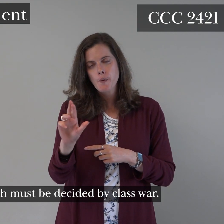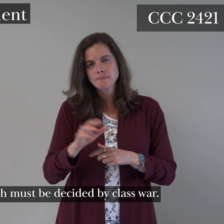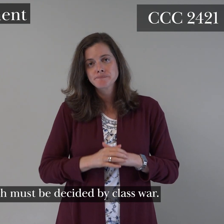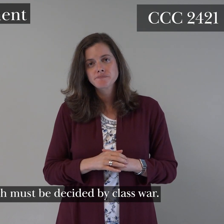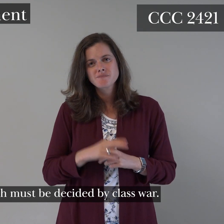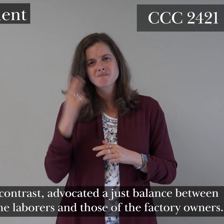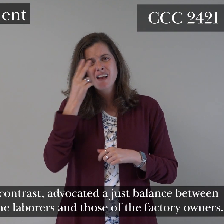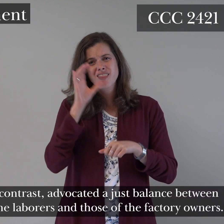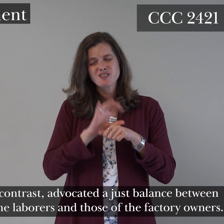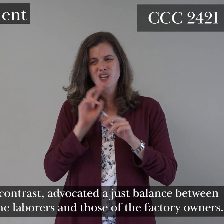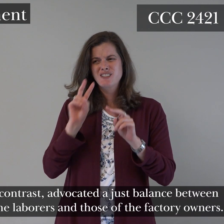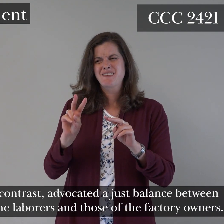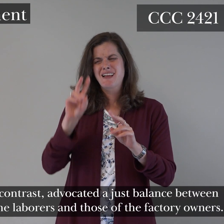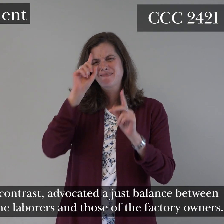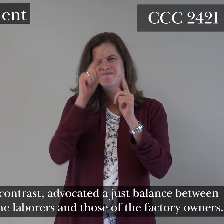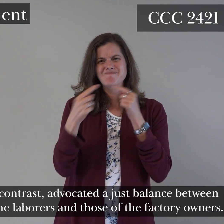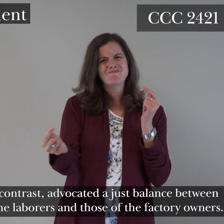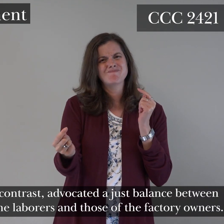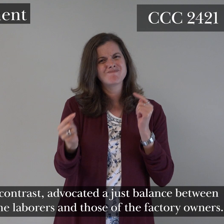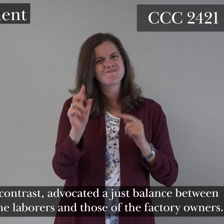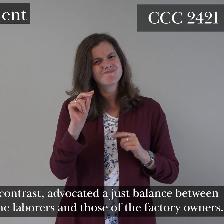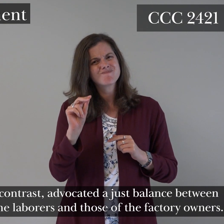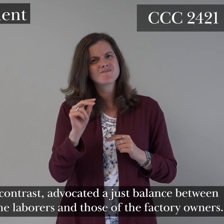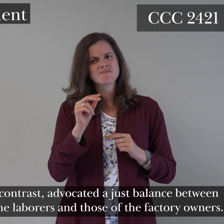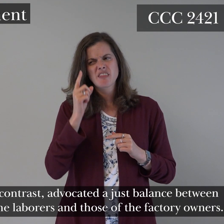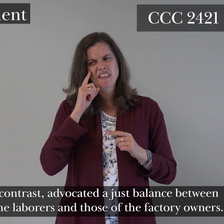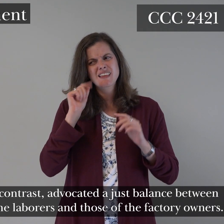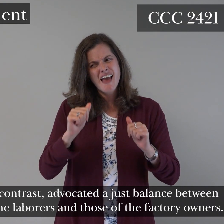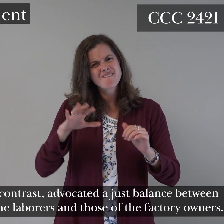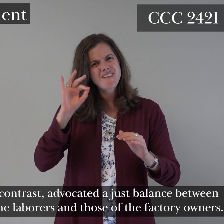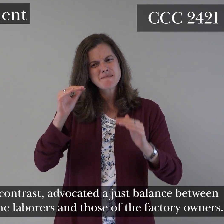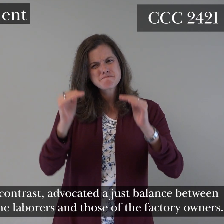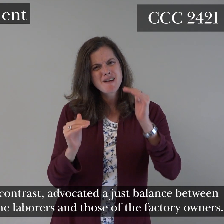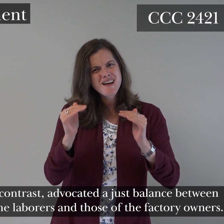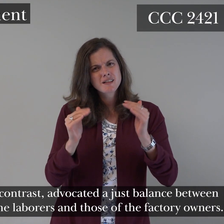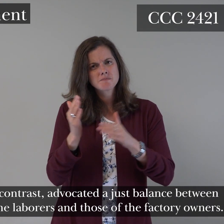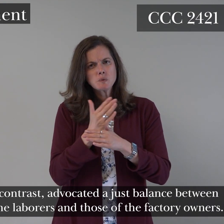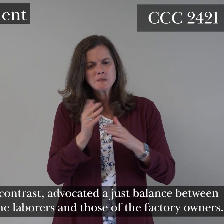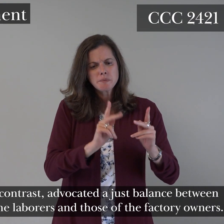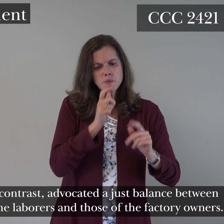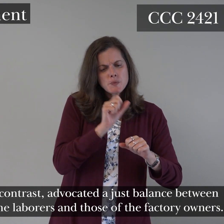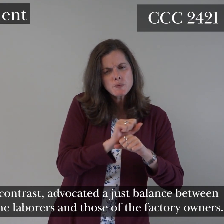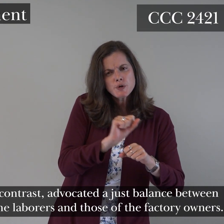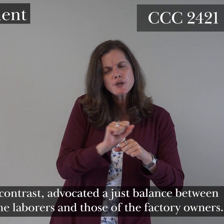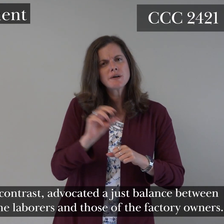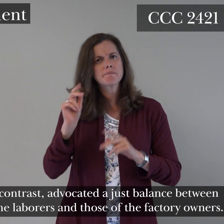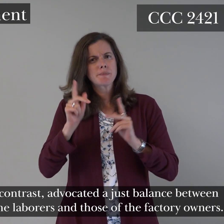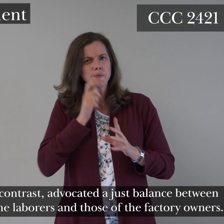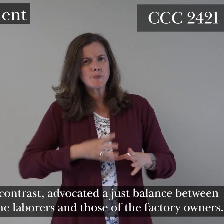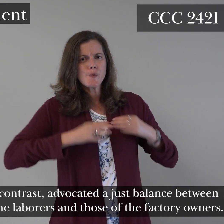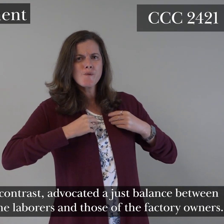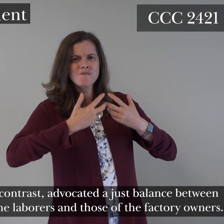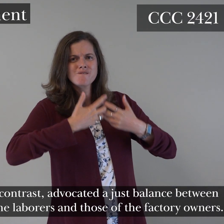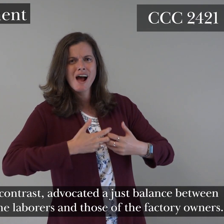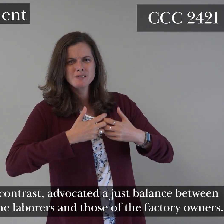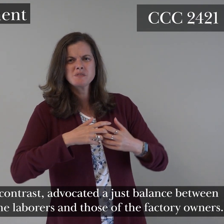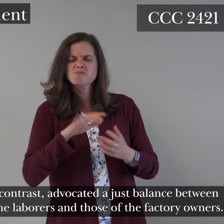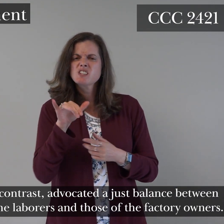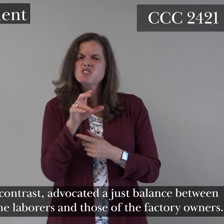The Church in contrast advocated a just balance between the interests of the laborers and those of the